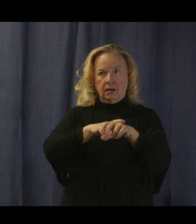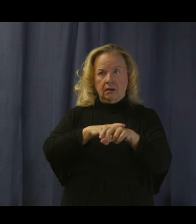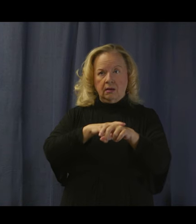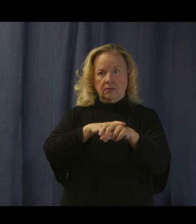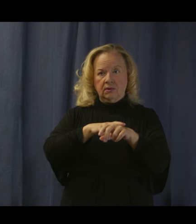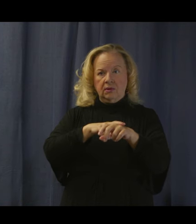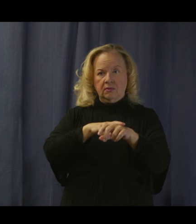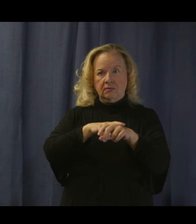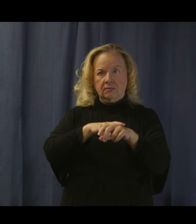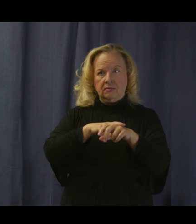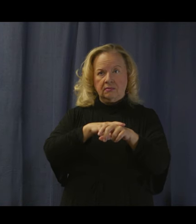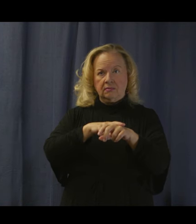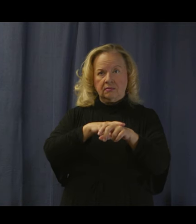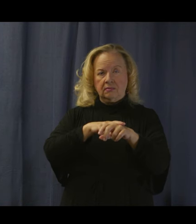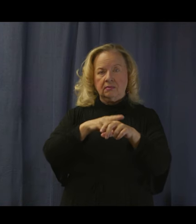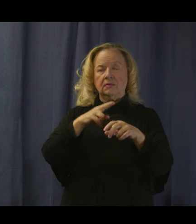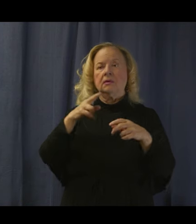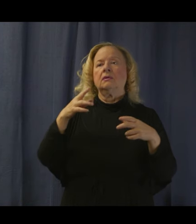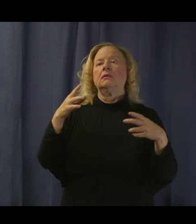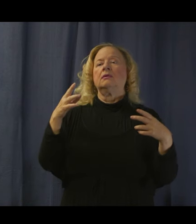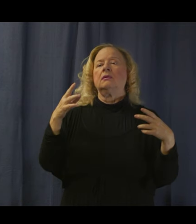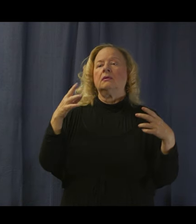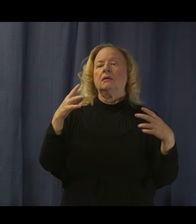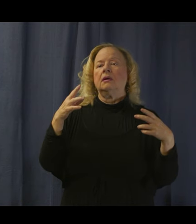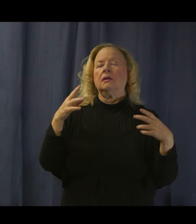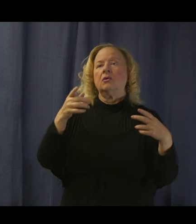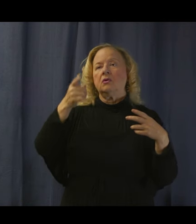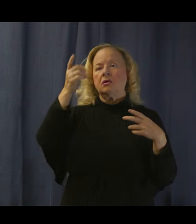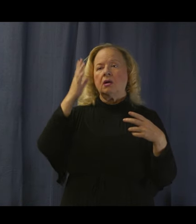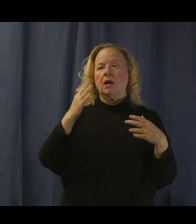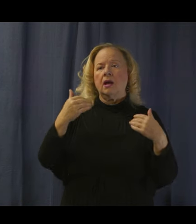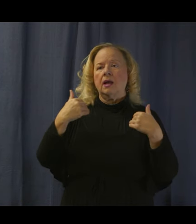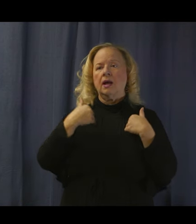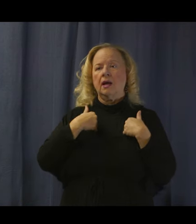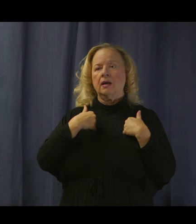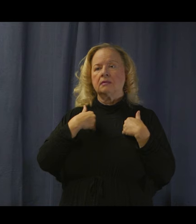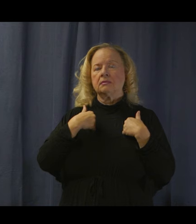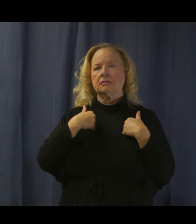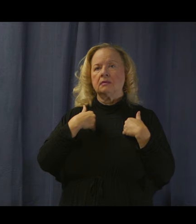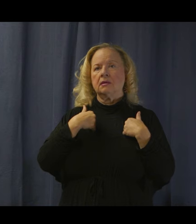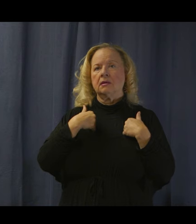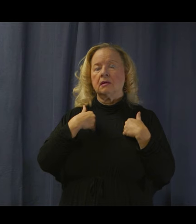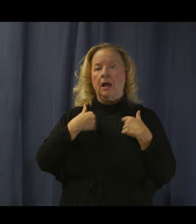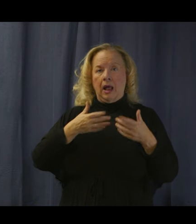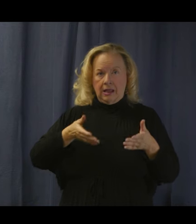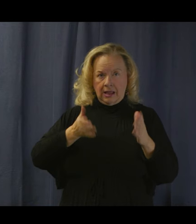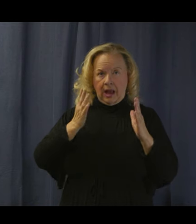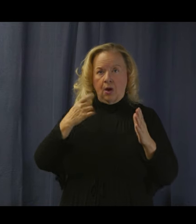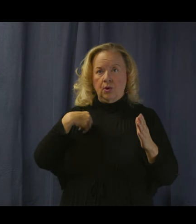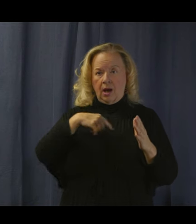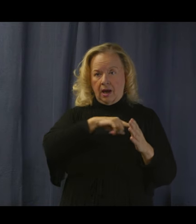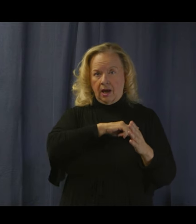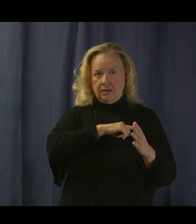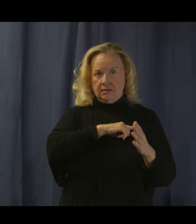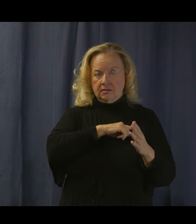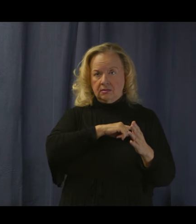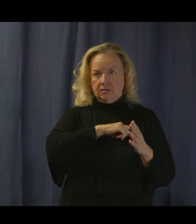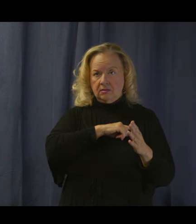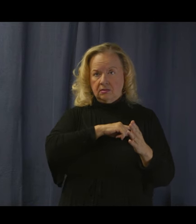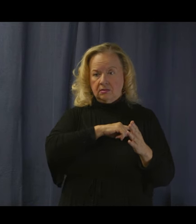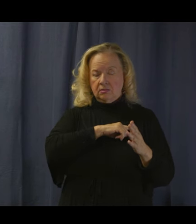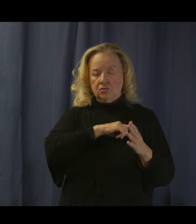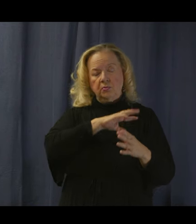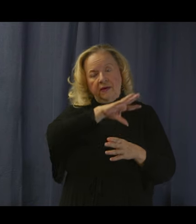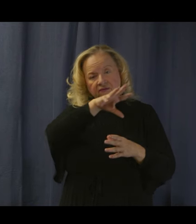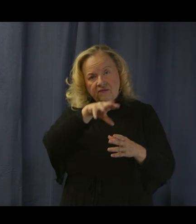never changed. And so God has allowed us to take part in what He's doing all over the world.